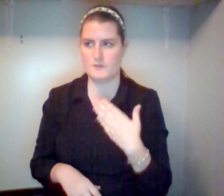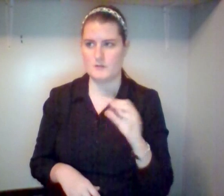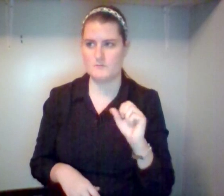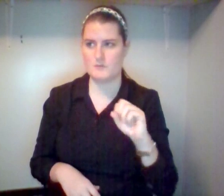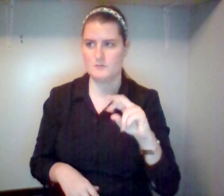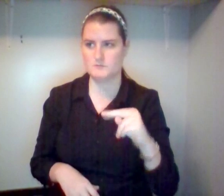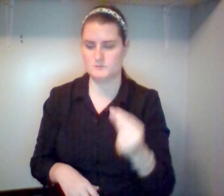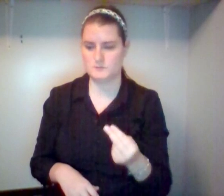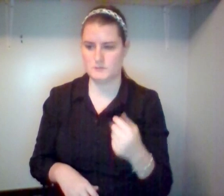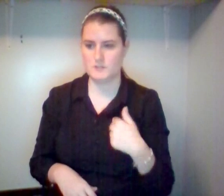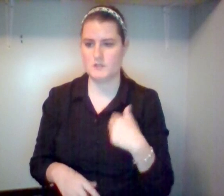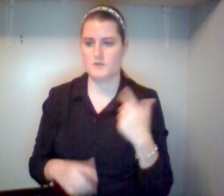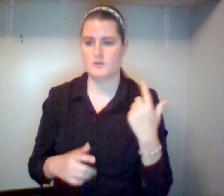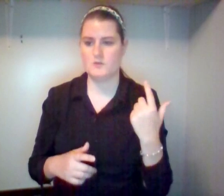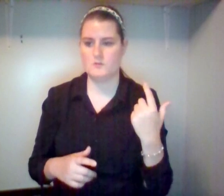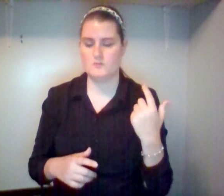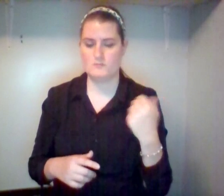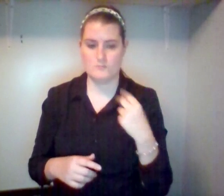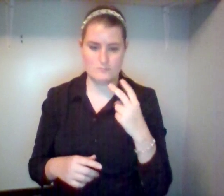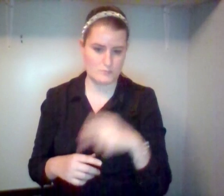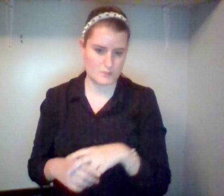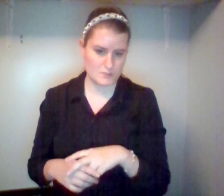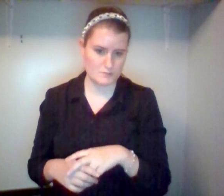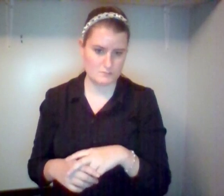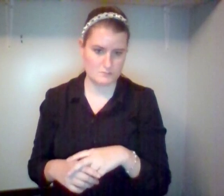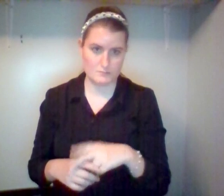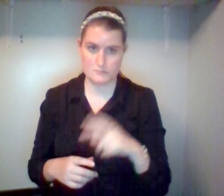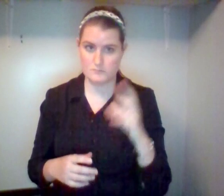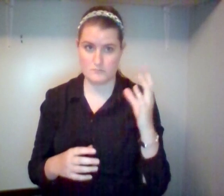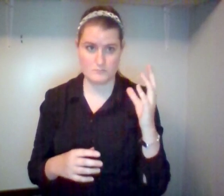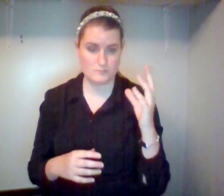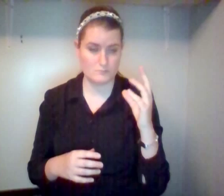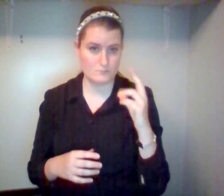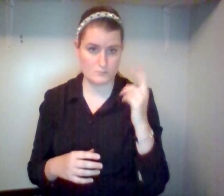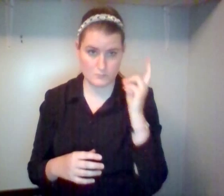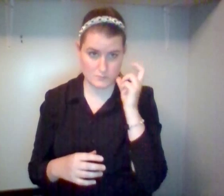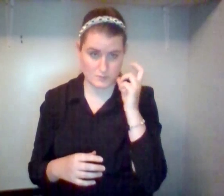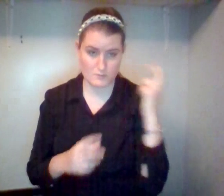sermons, and all sorts of other resources from John Piper, all free of charge. I'm your host, Tony Reinke. Thanks for listening.